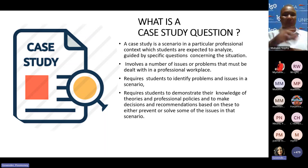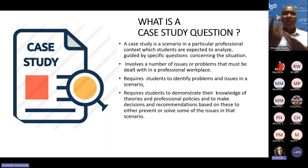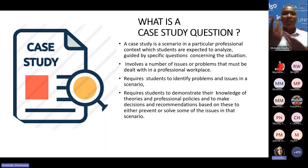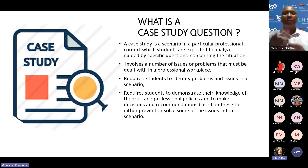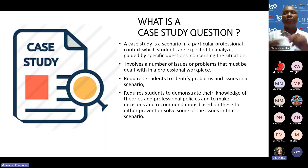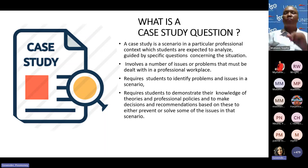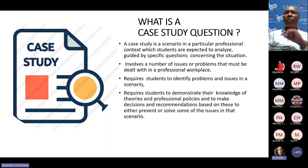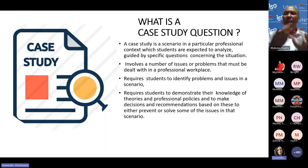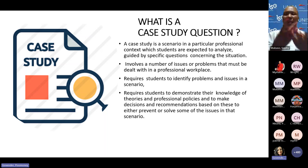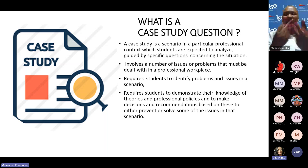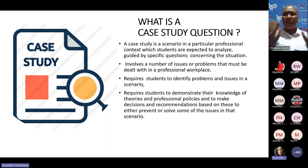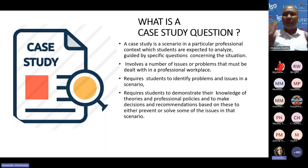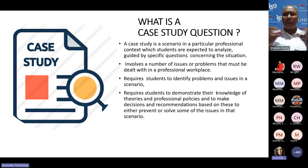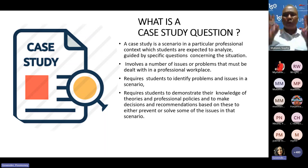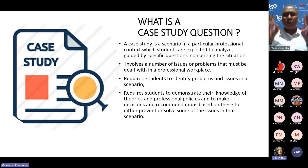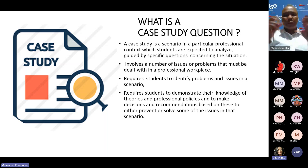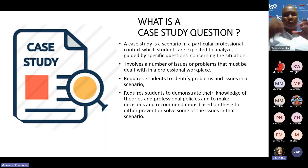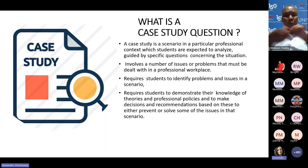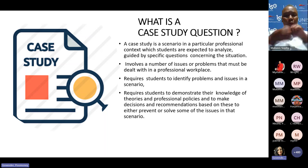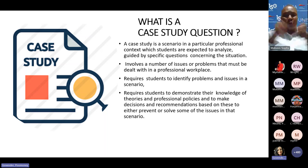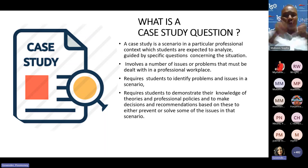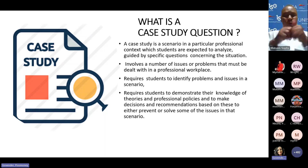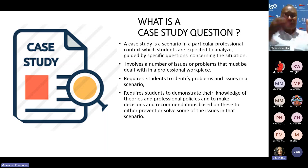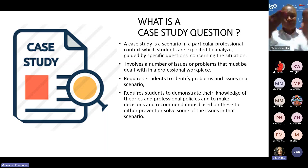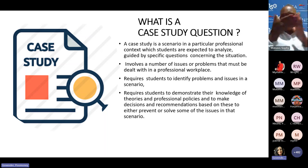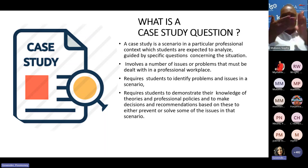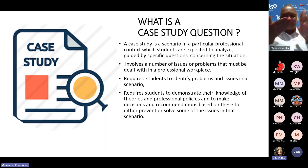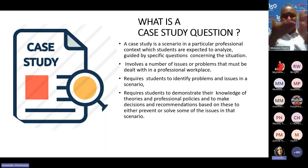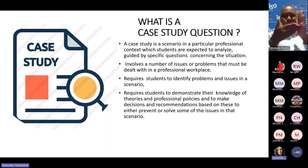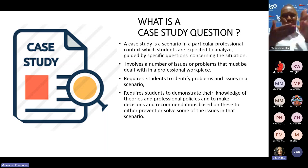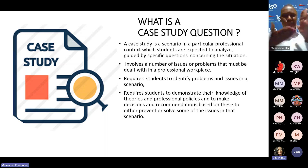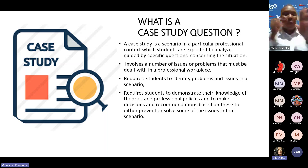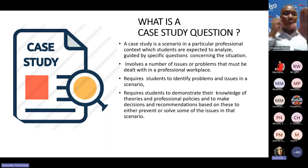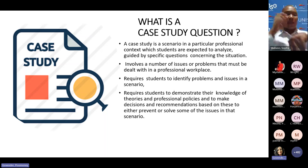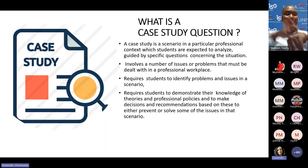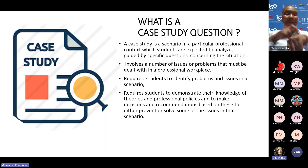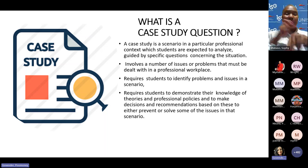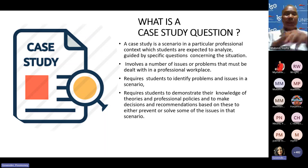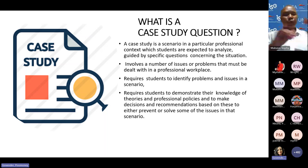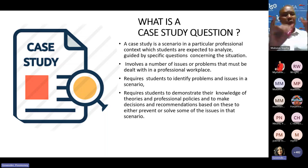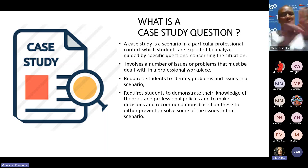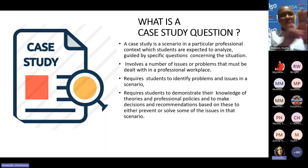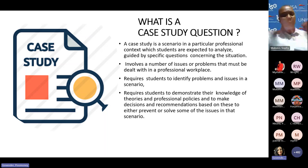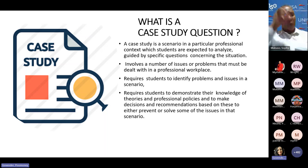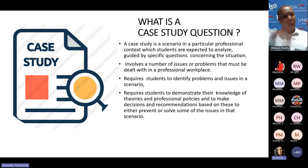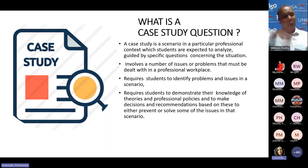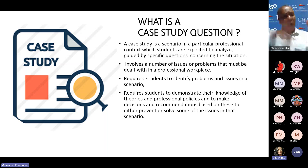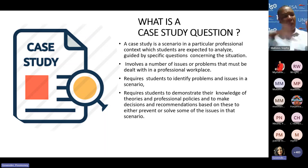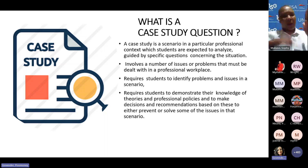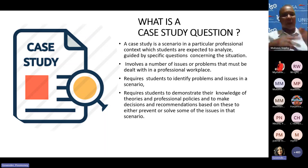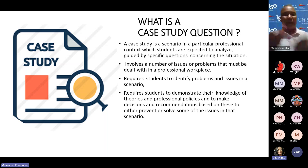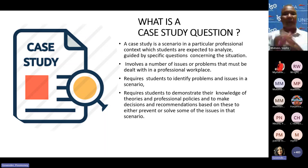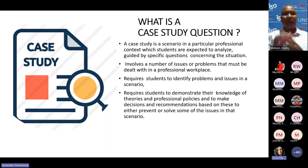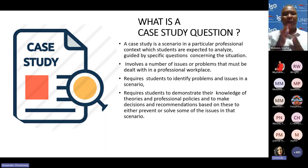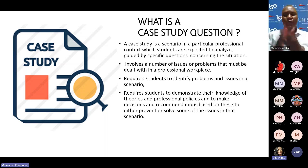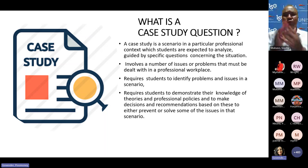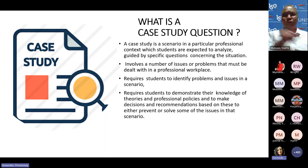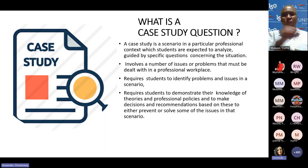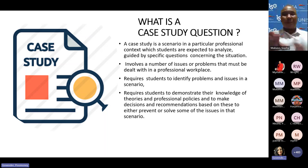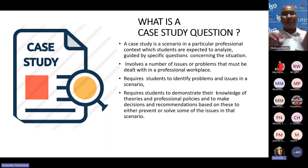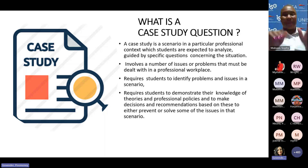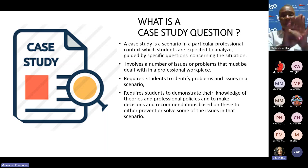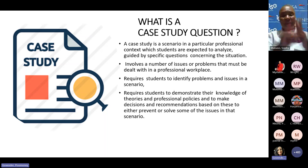a number of issues or problems that you need to identify as you read the case study. And it requires students to identify